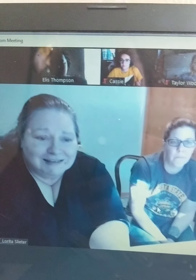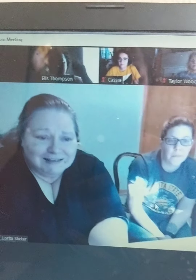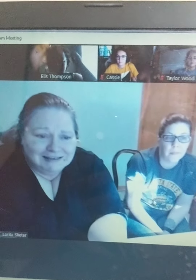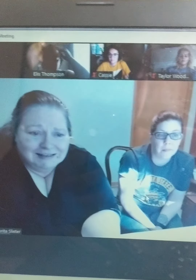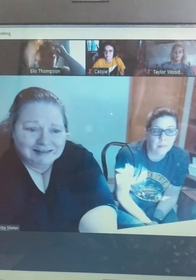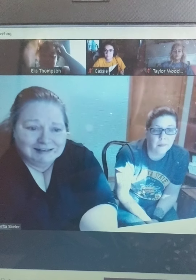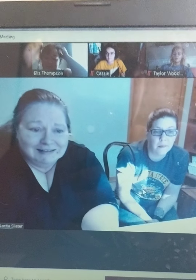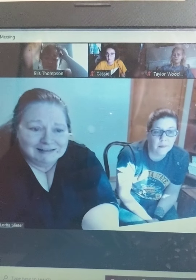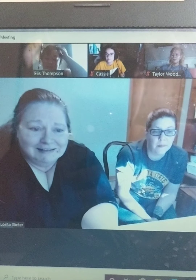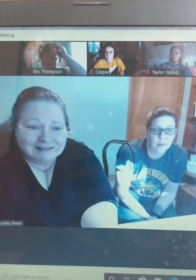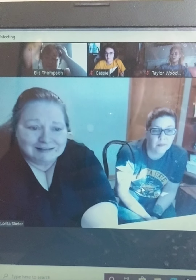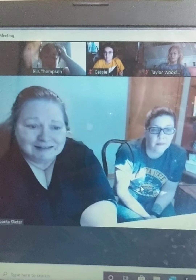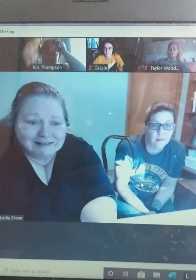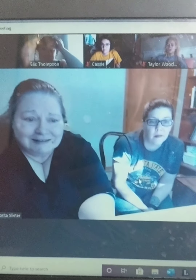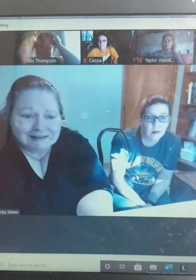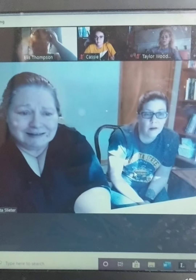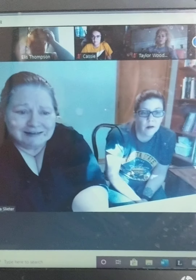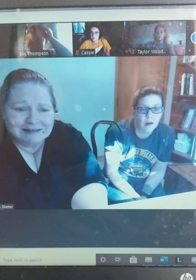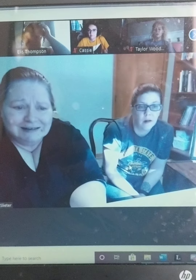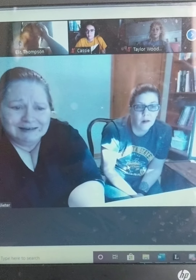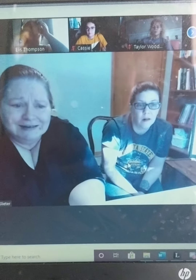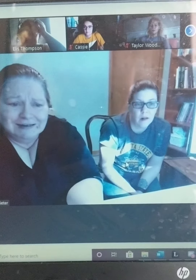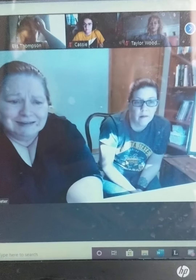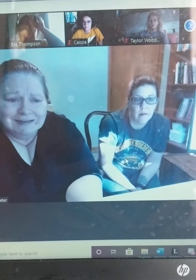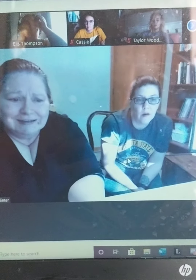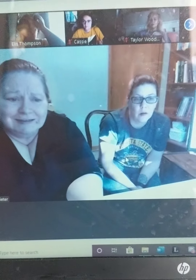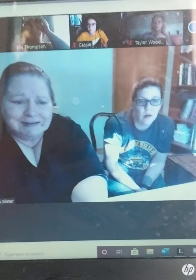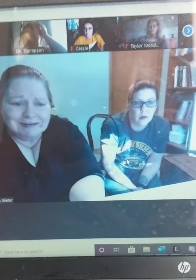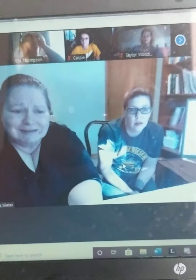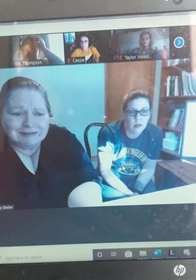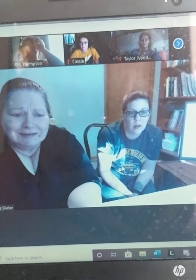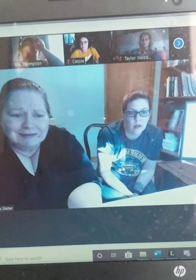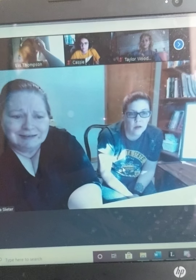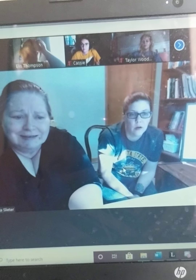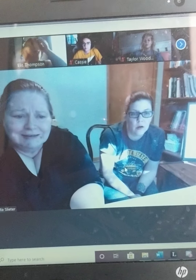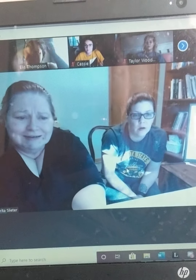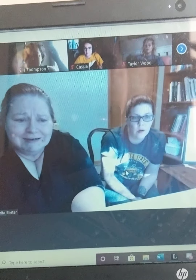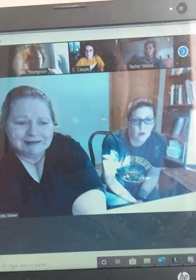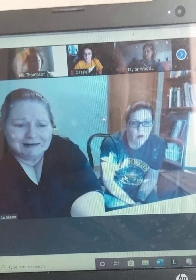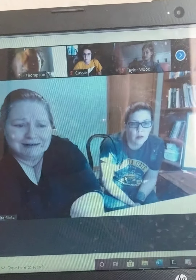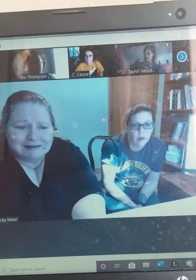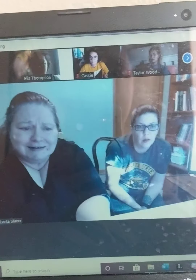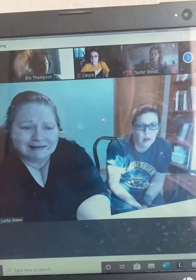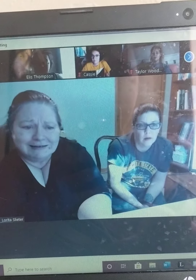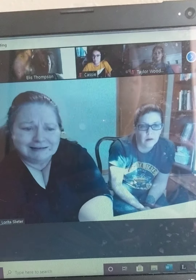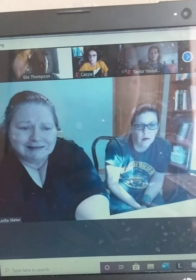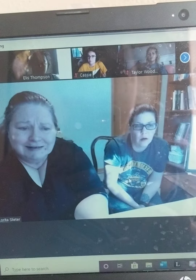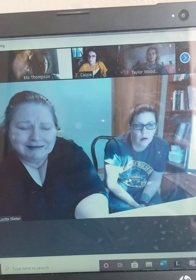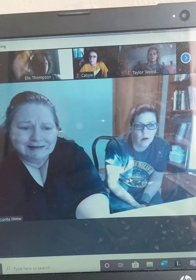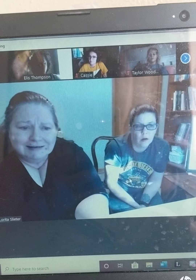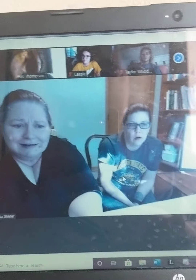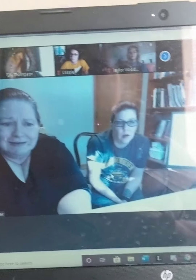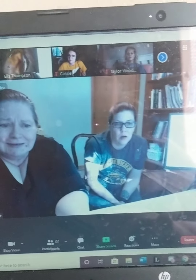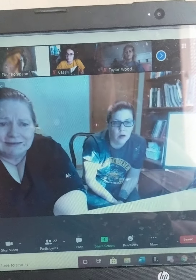like, quality video that I've been recording for the past 16 minutes. Does anybody want a copy of it?